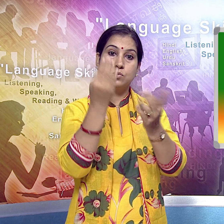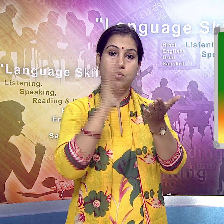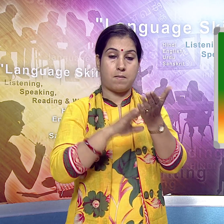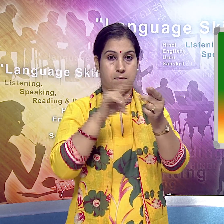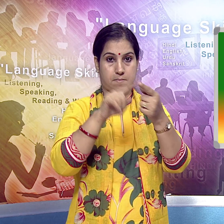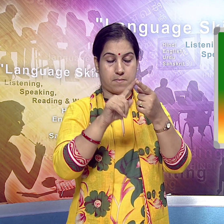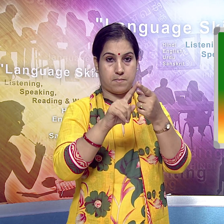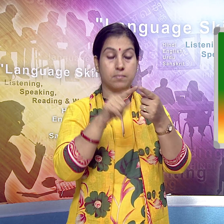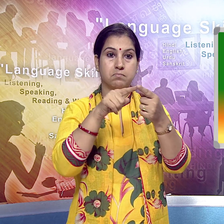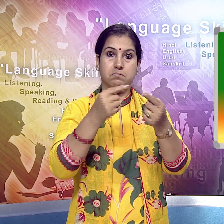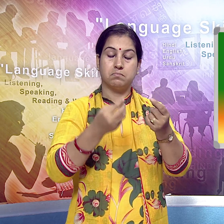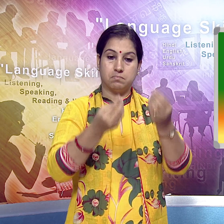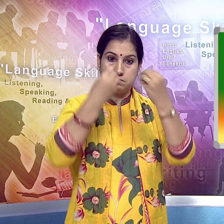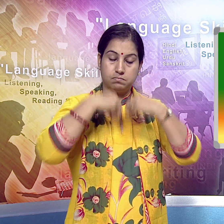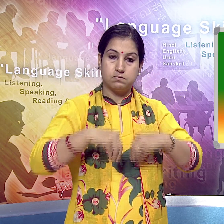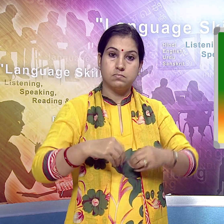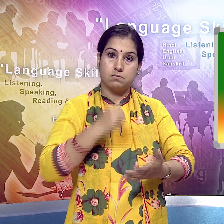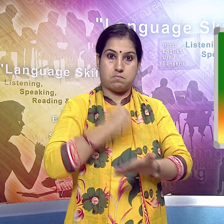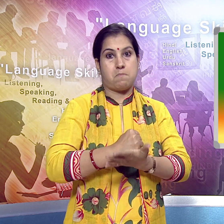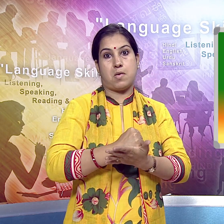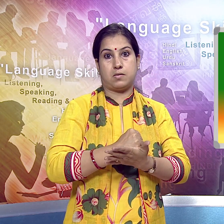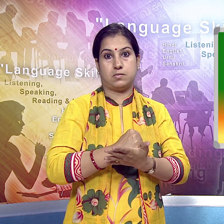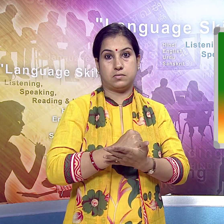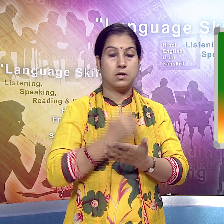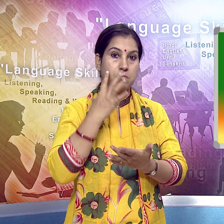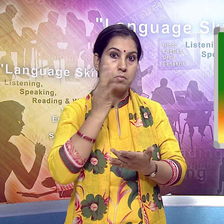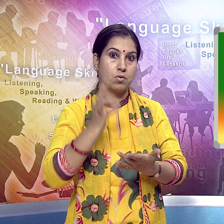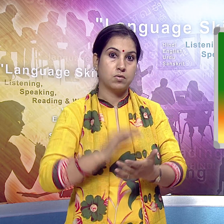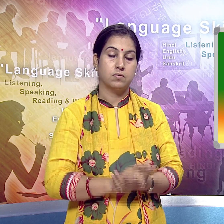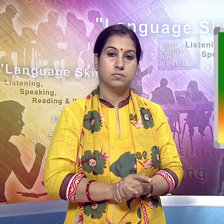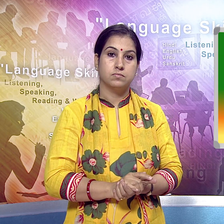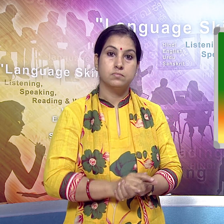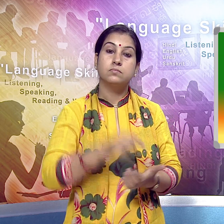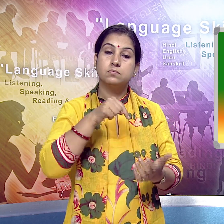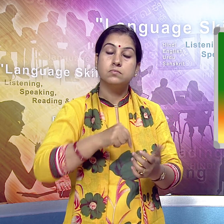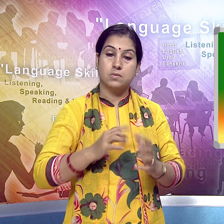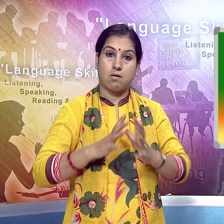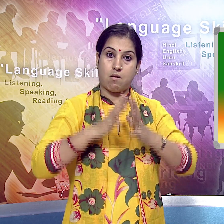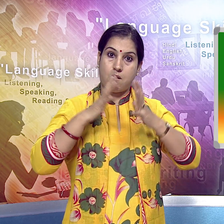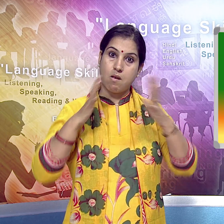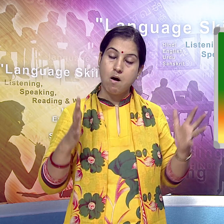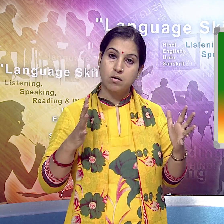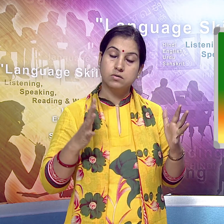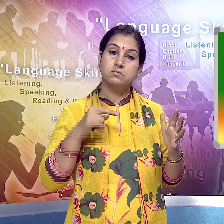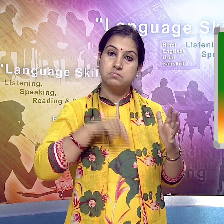Calcium is necessary for our body and it is the largest amount of mineral present in the